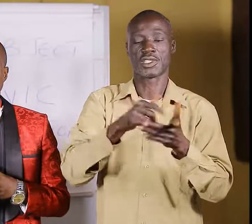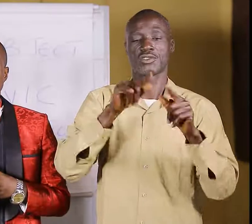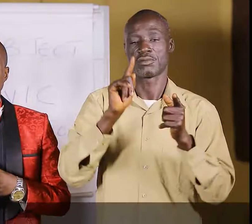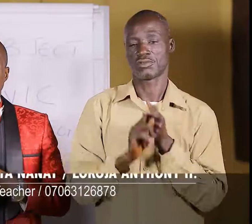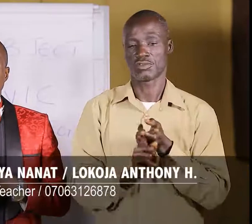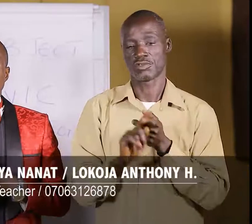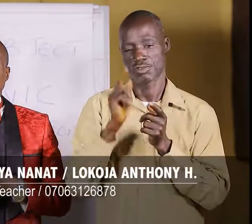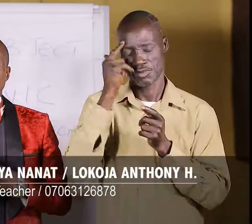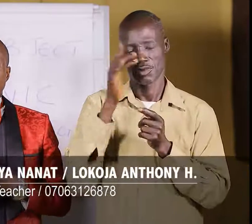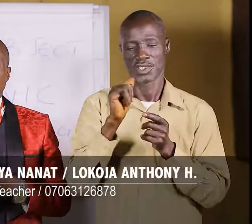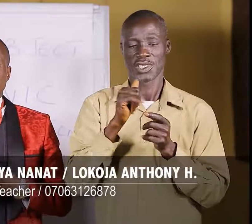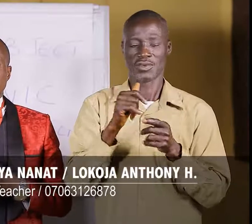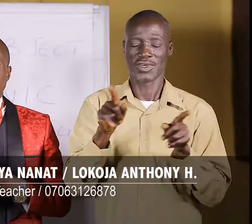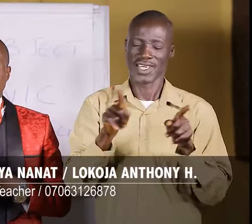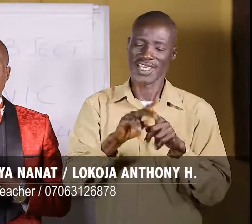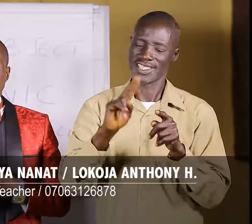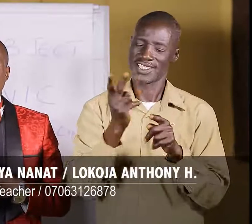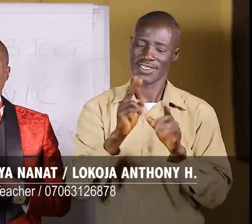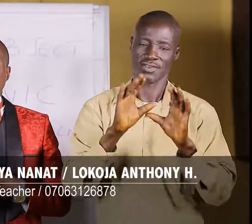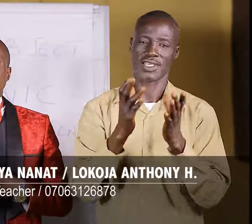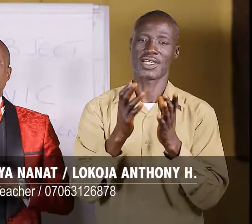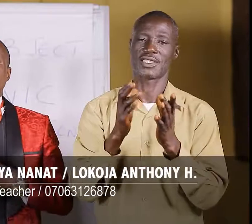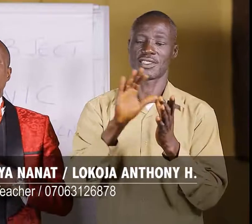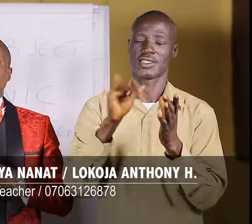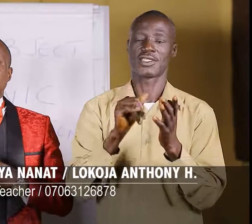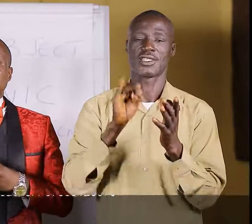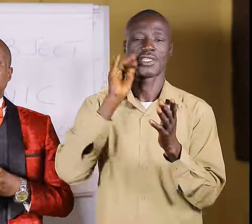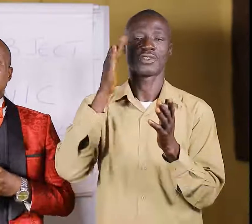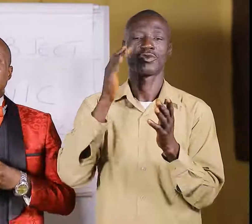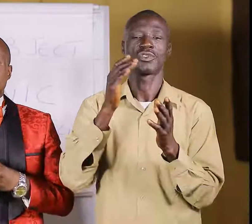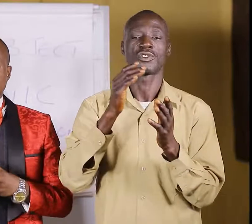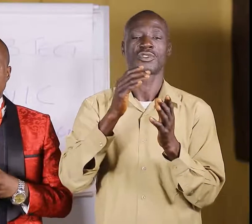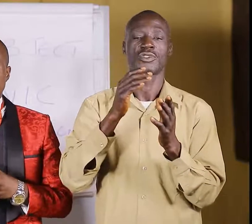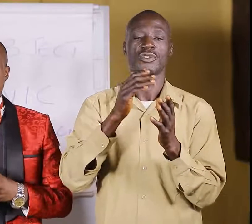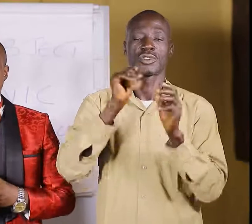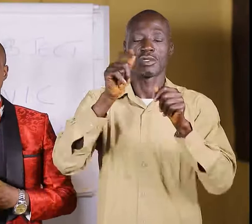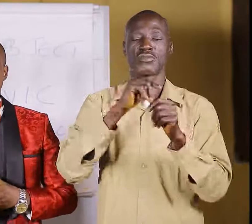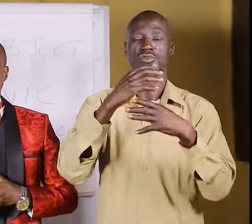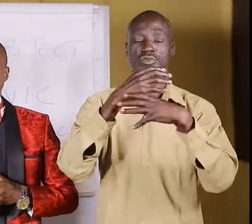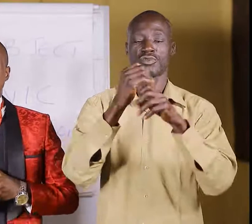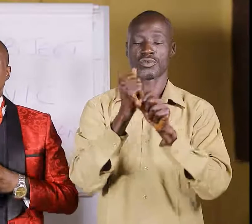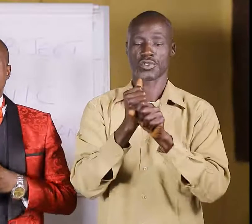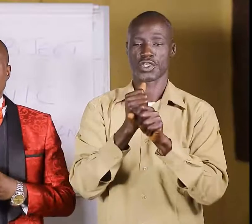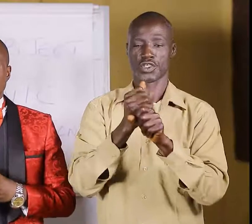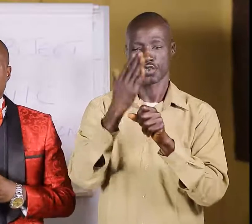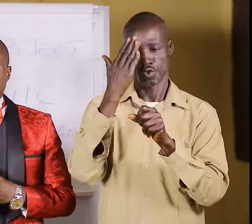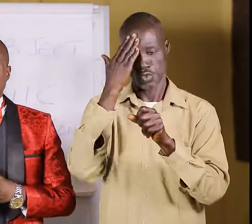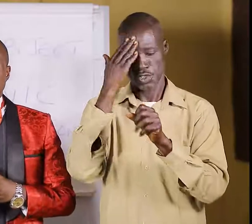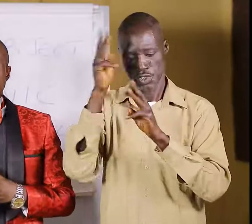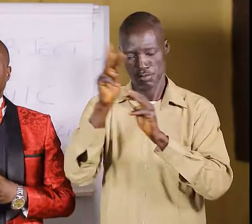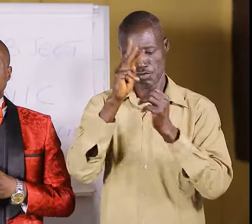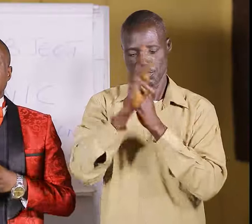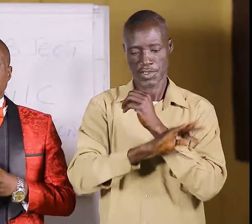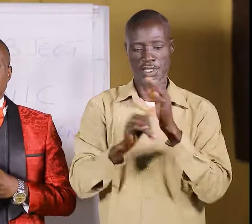governance. They were more like second-class citizens. Nnamdi Azikiwe was able to create an awareness. He was able to create a movement